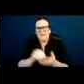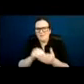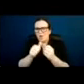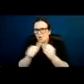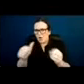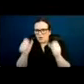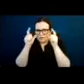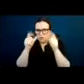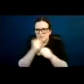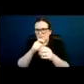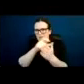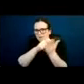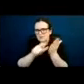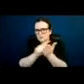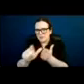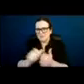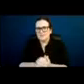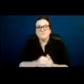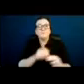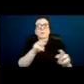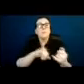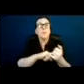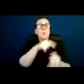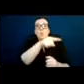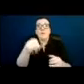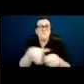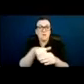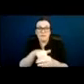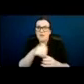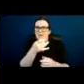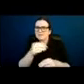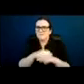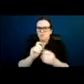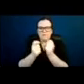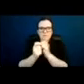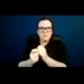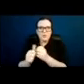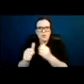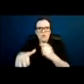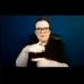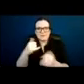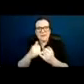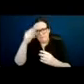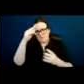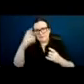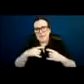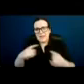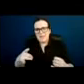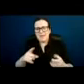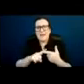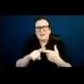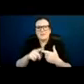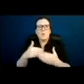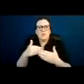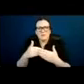12. Those who participated called for reforms in other areas such as mental health and the deprivation of liberty